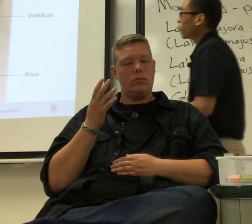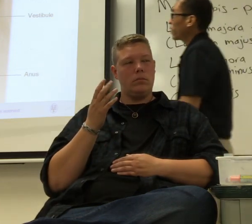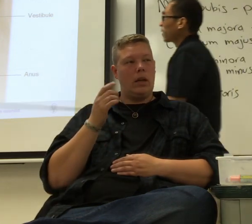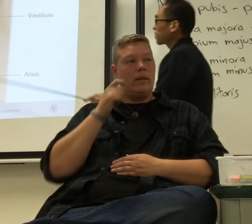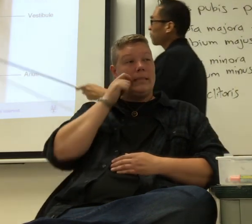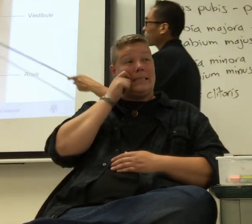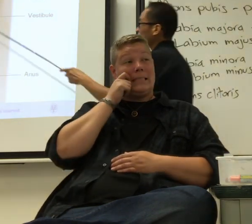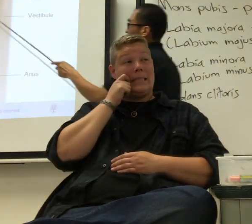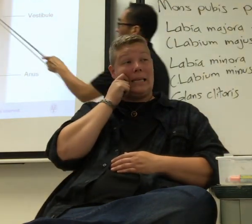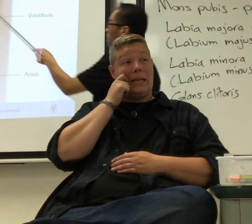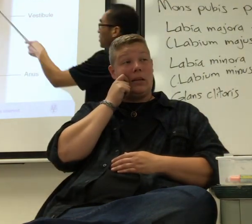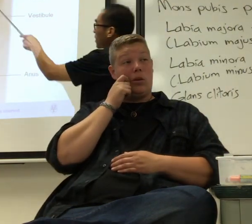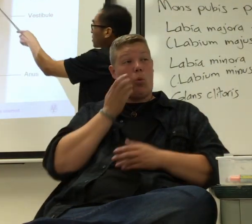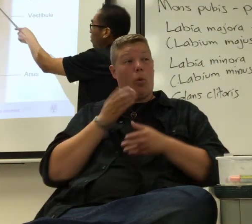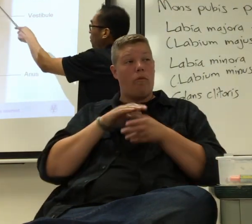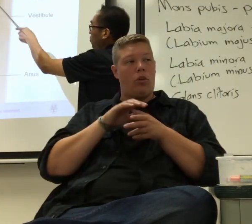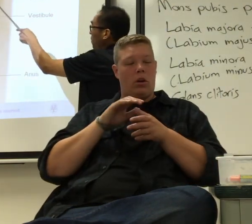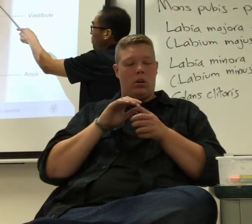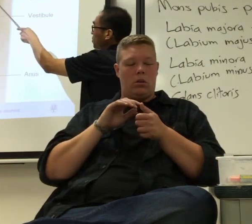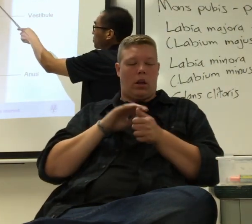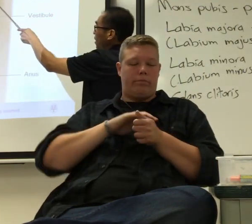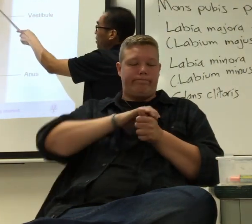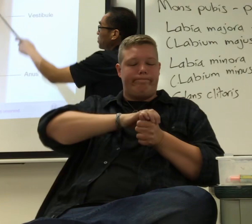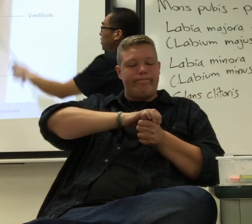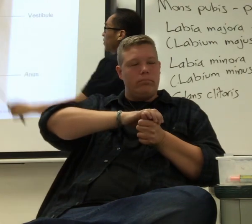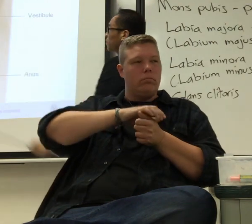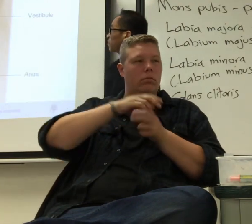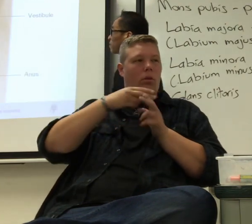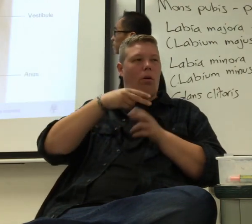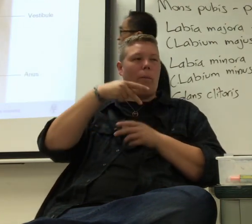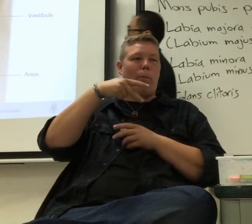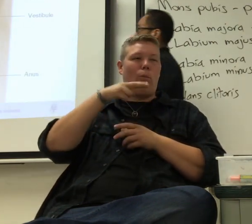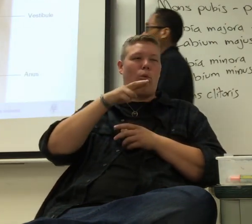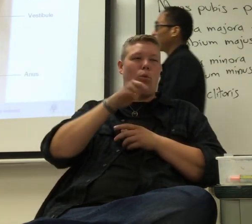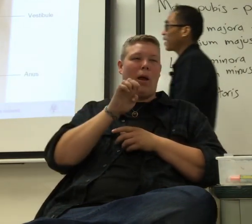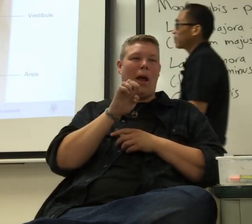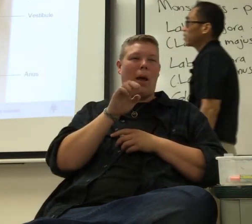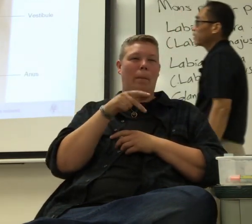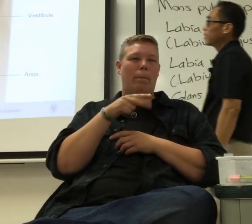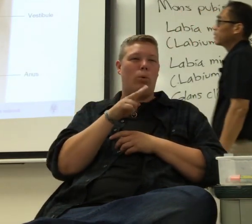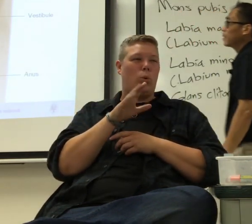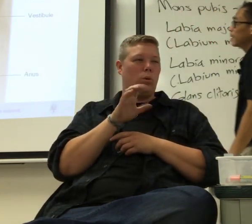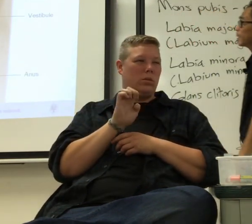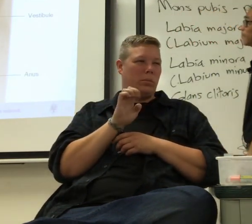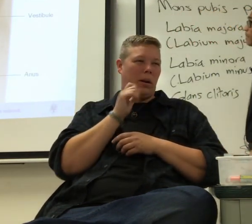skin over it, like the foreskin of the penis, that's called the prepuce, but I usually don't test you on